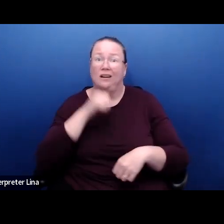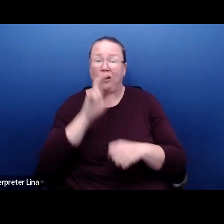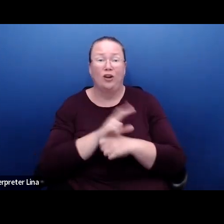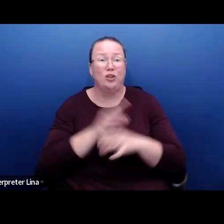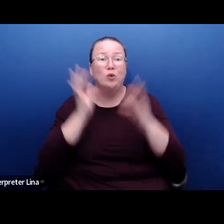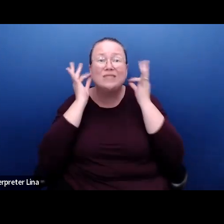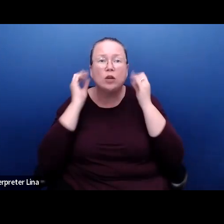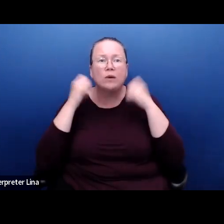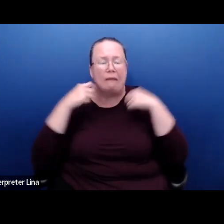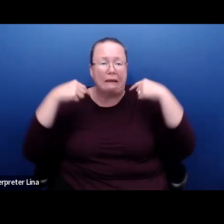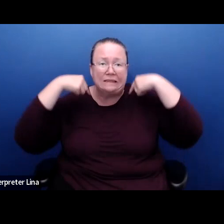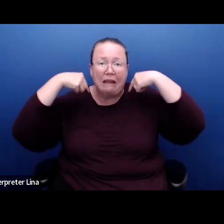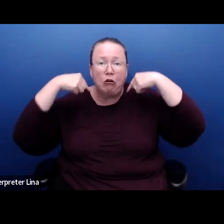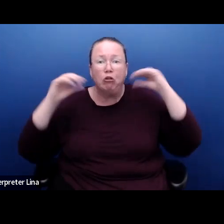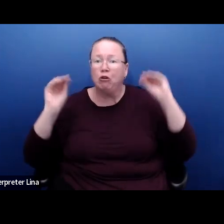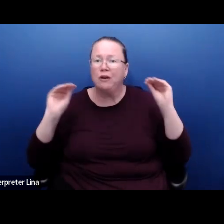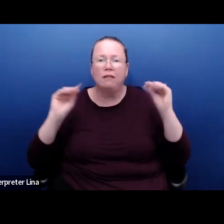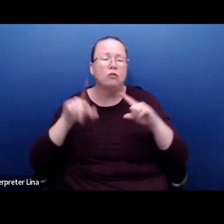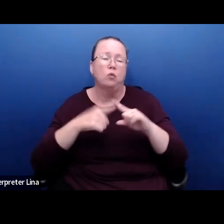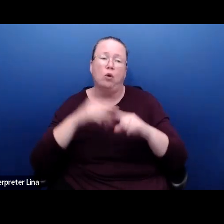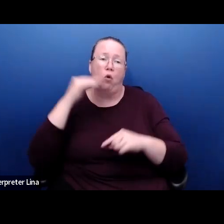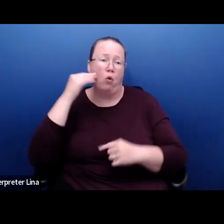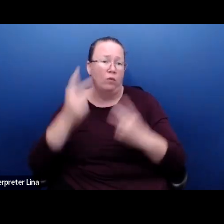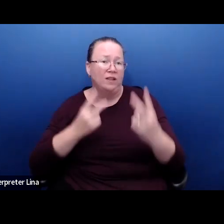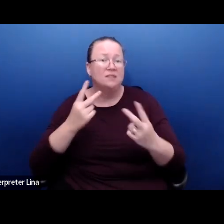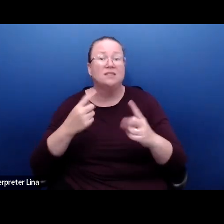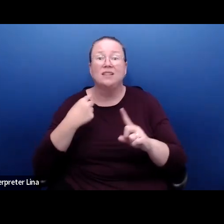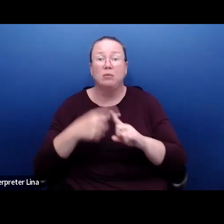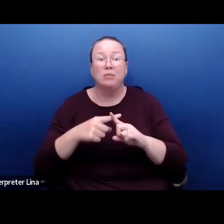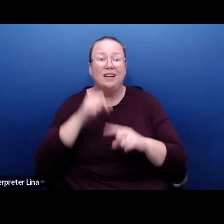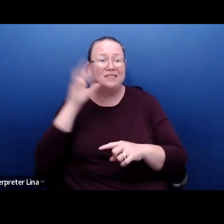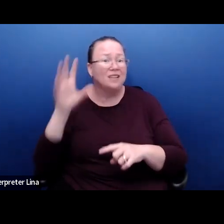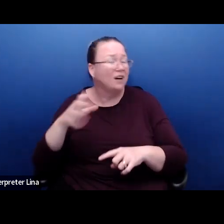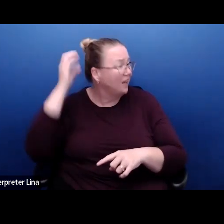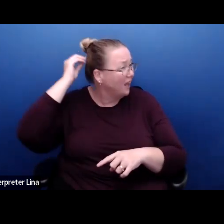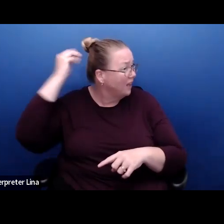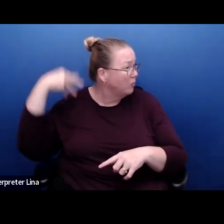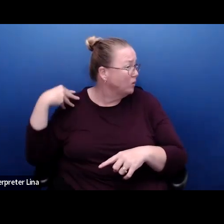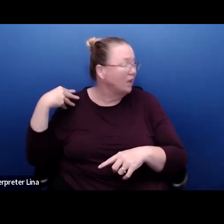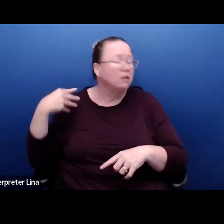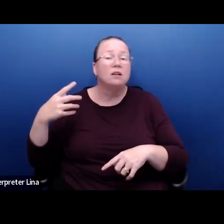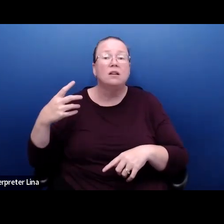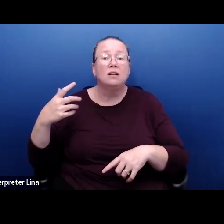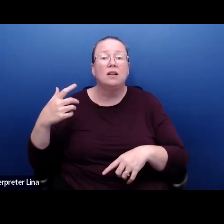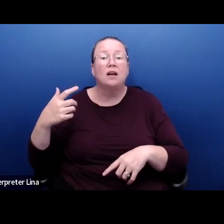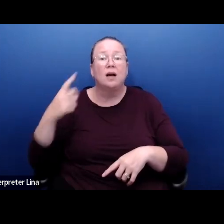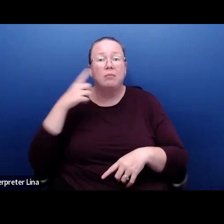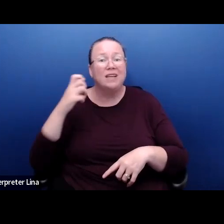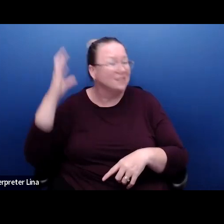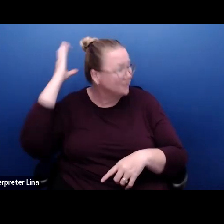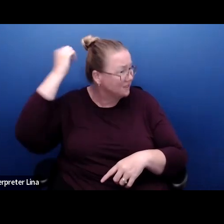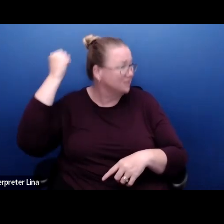are dangly in any way when I do home visits. I also don't wear my hair up in a ponytail, as I've had my ponytail